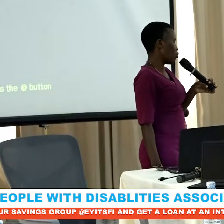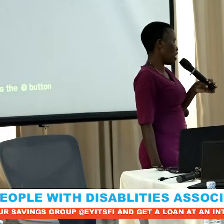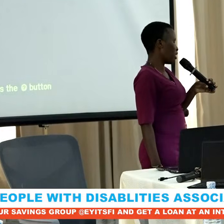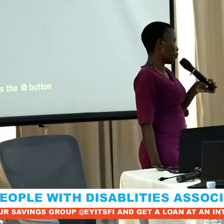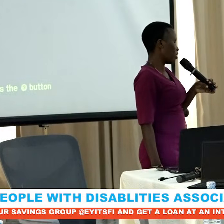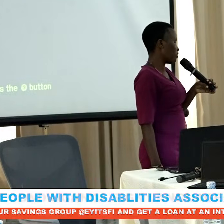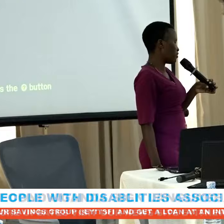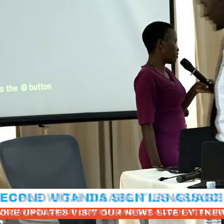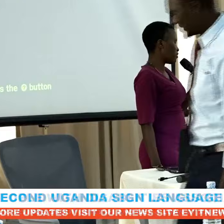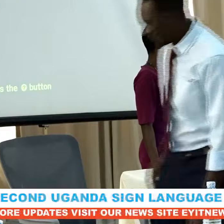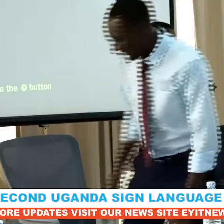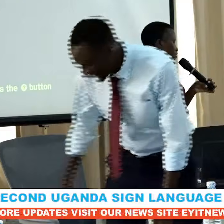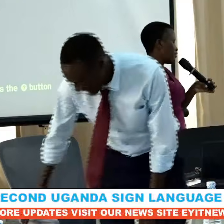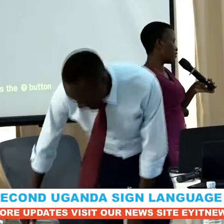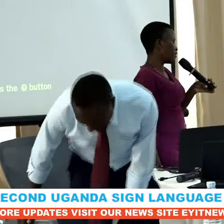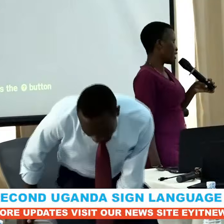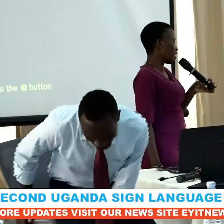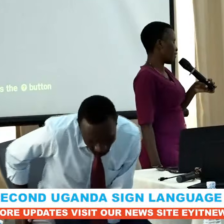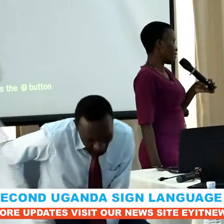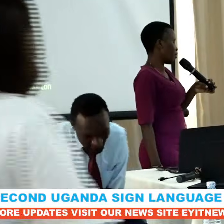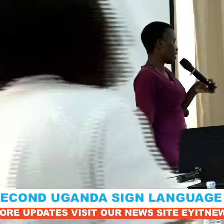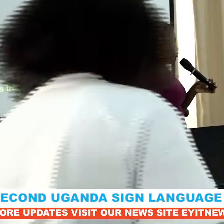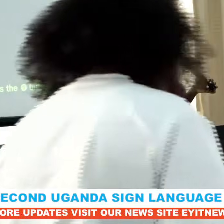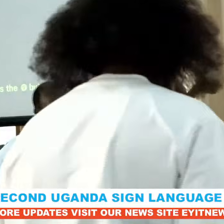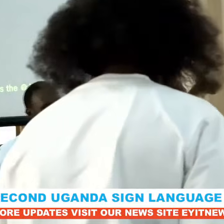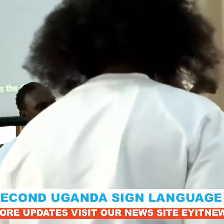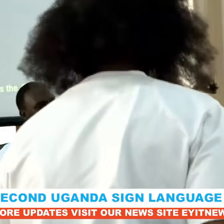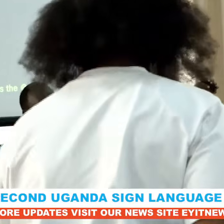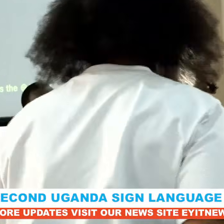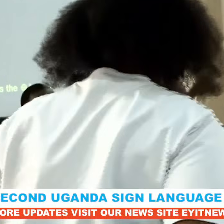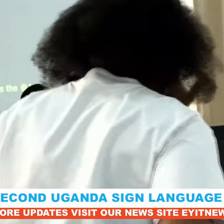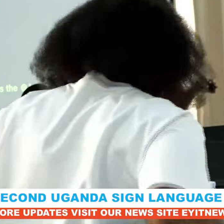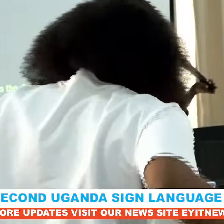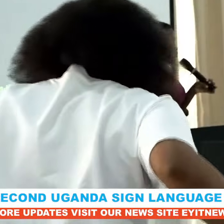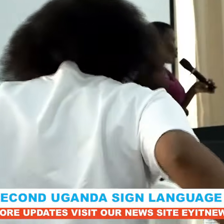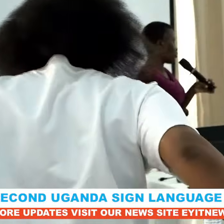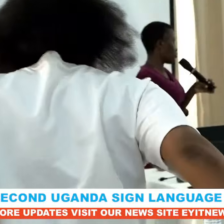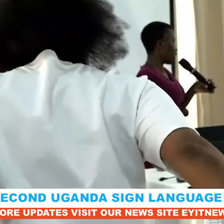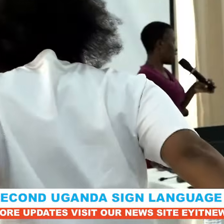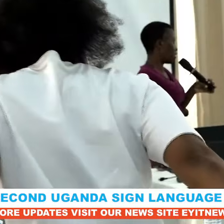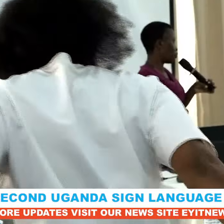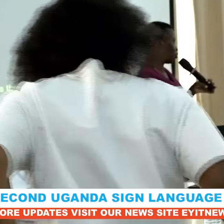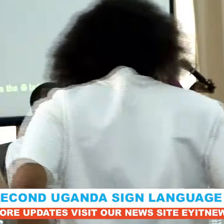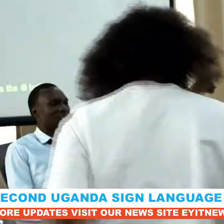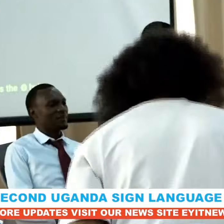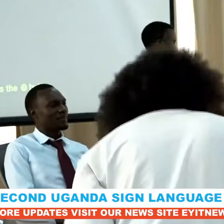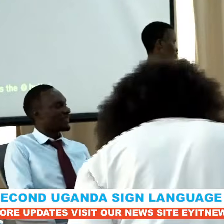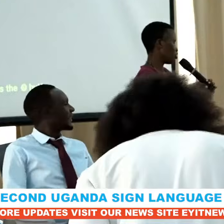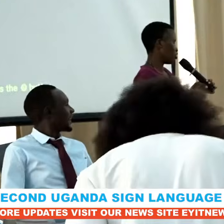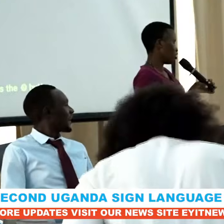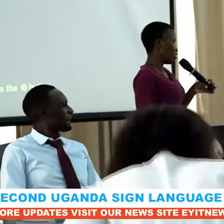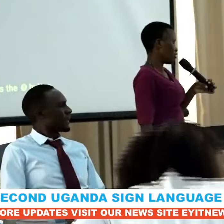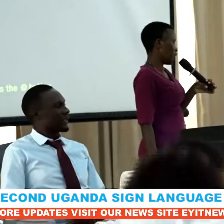mothers who underwent cesarean as they were giving birth, all those are not